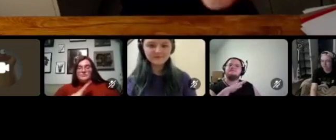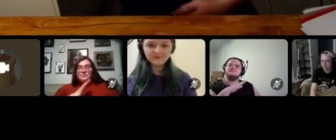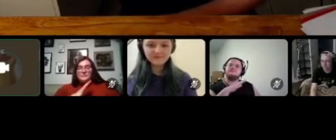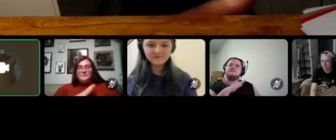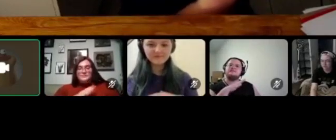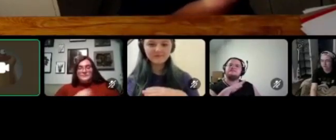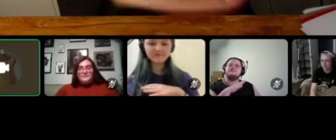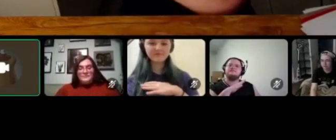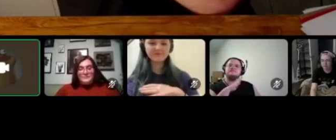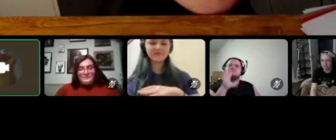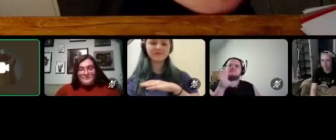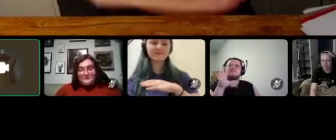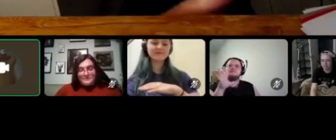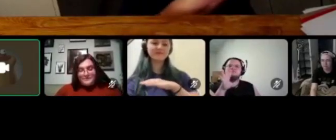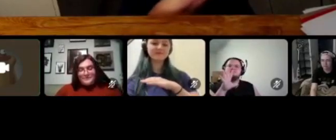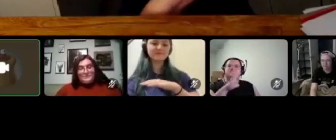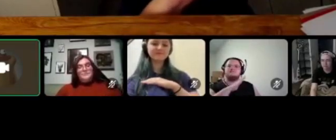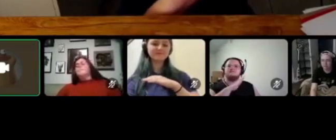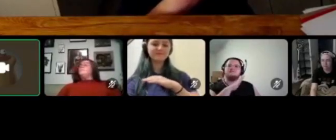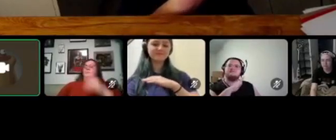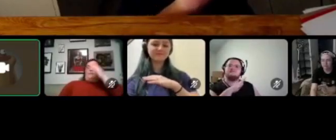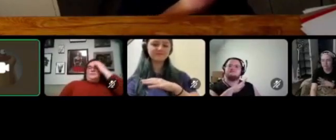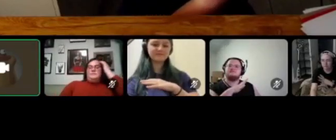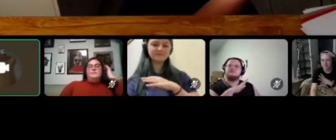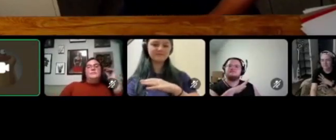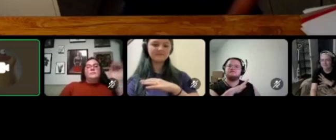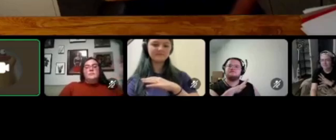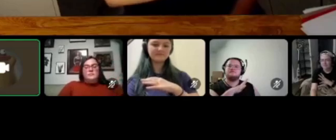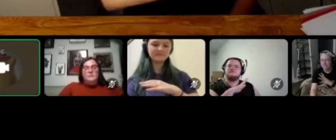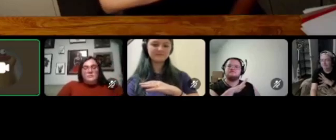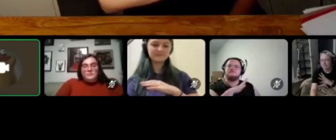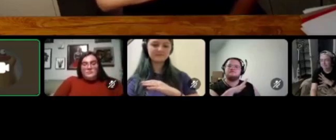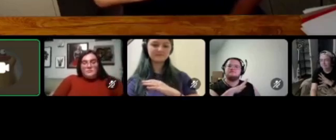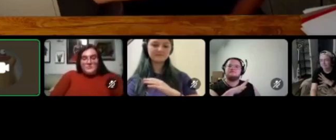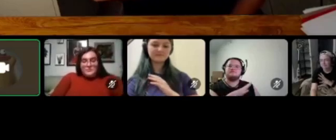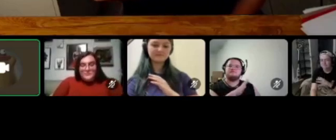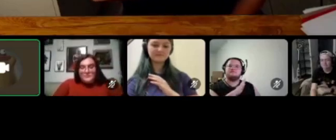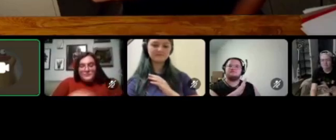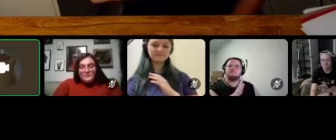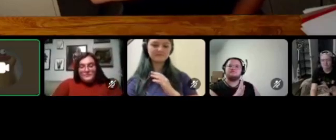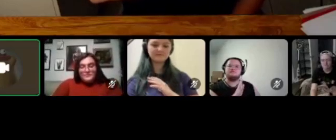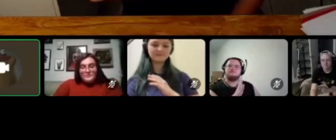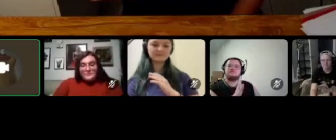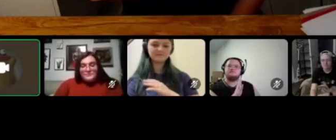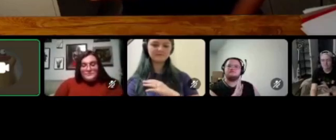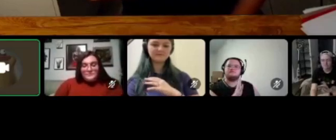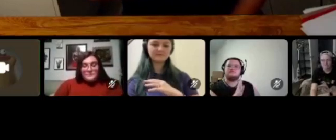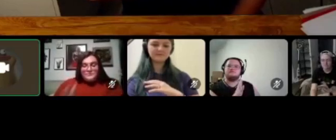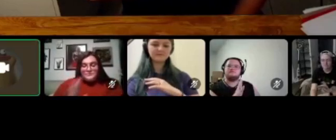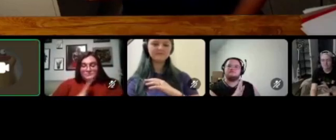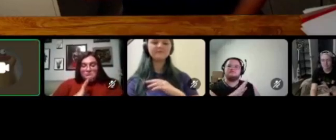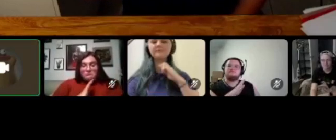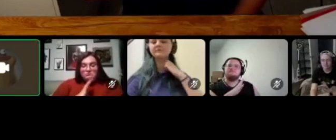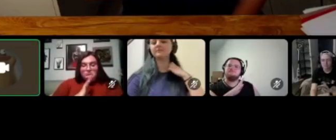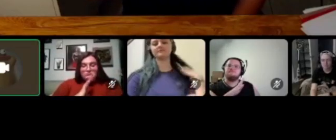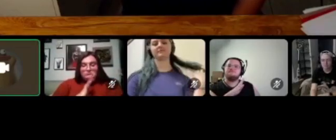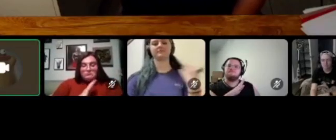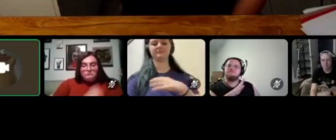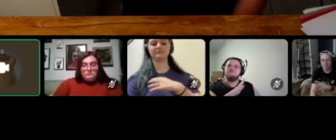You're taking your thumb and you're placing it here. So some people do it like this, very straight up and down. I tend to curve